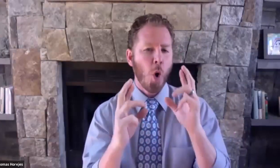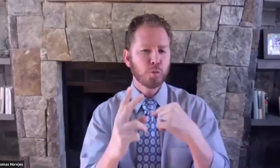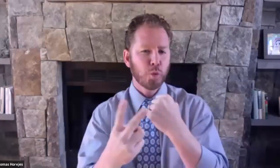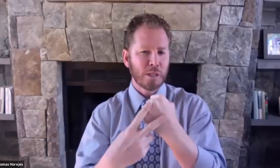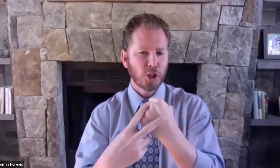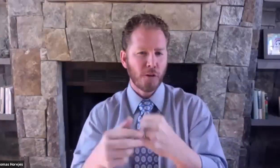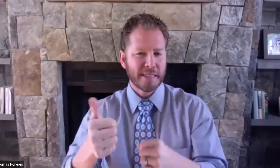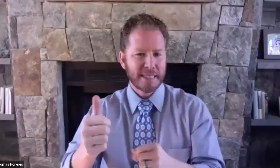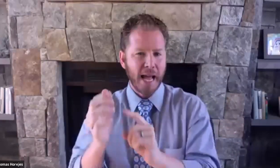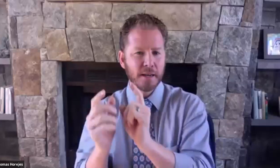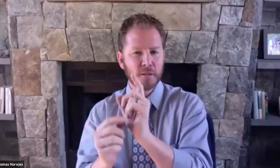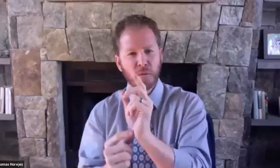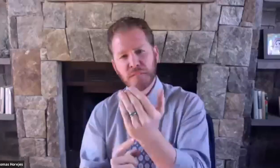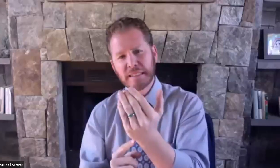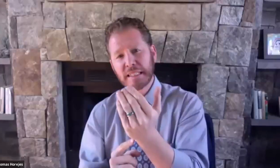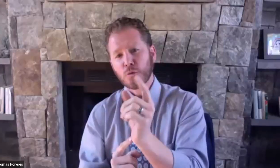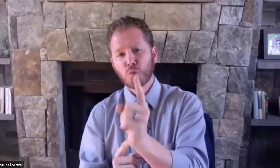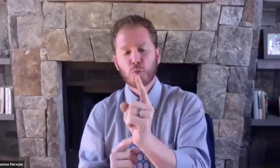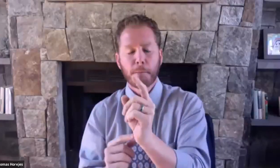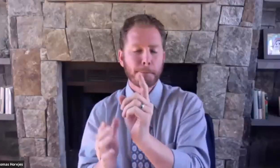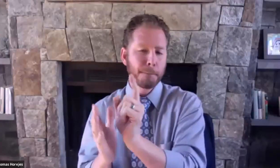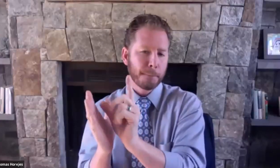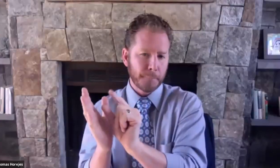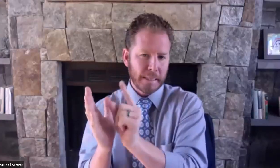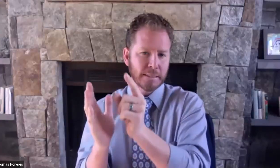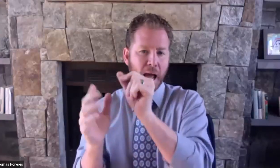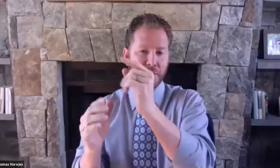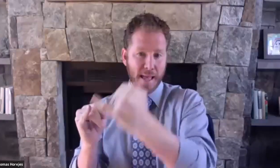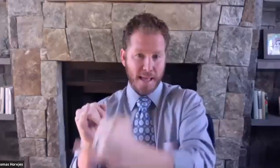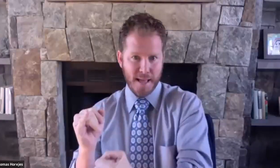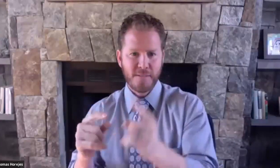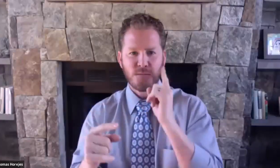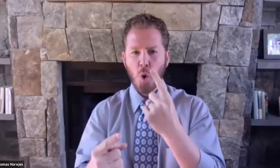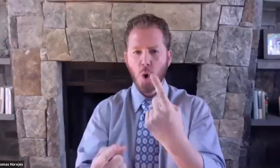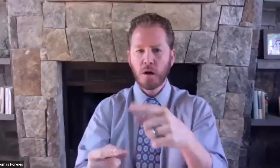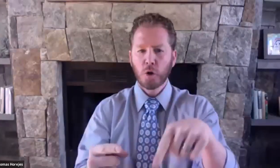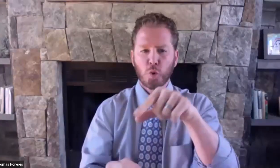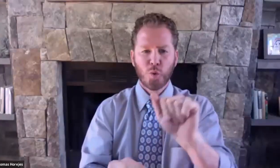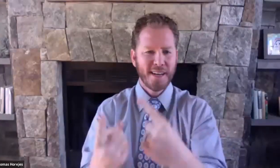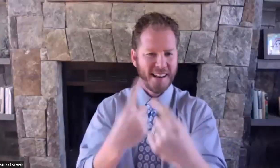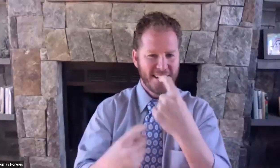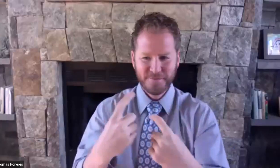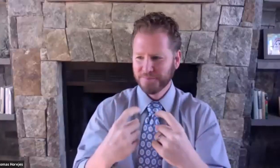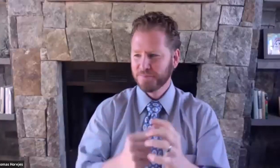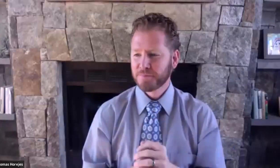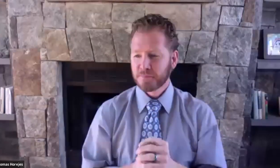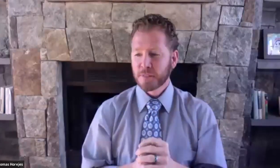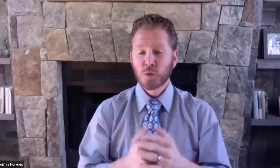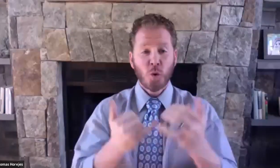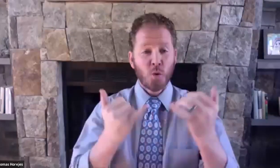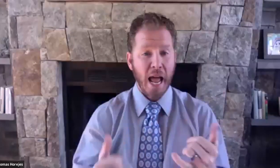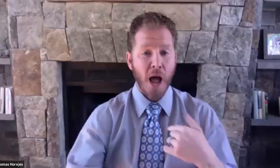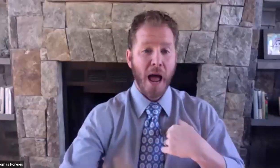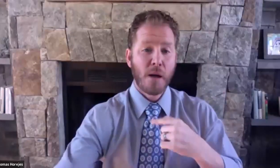polls. We hope to reserve 15 or so minutes at the end for